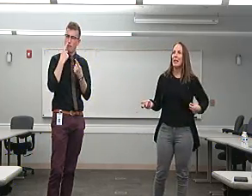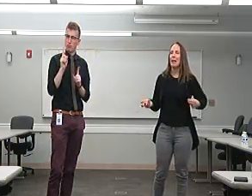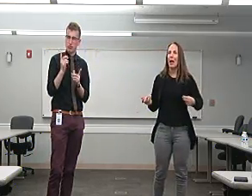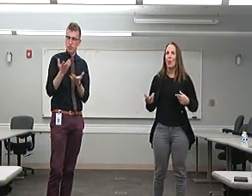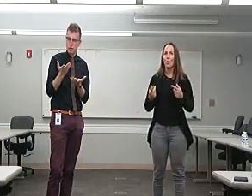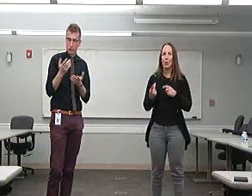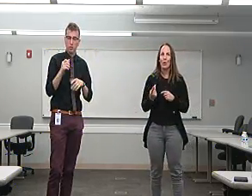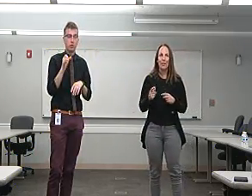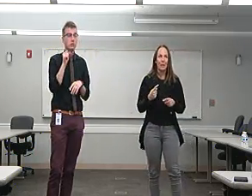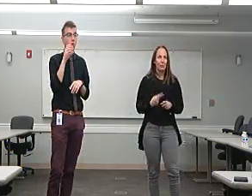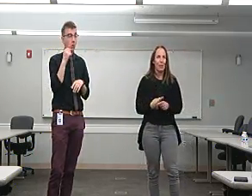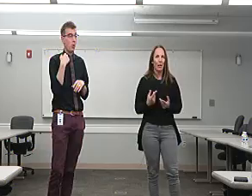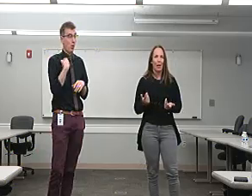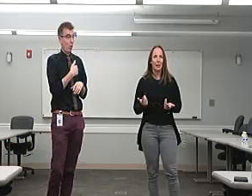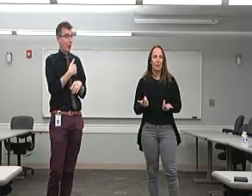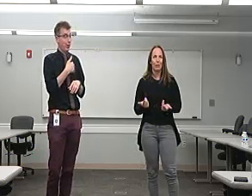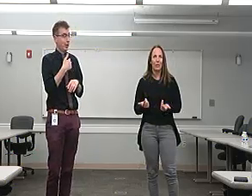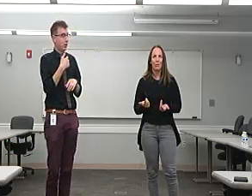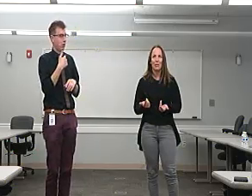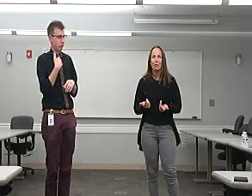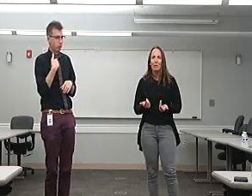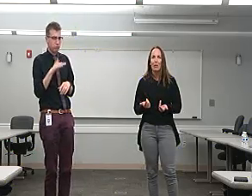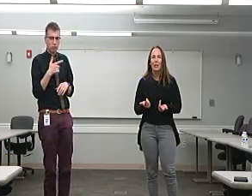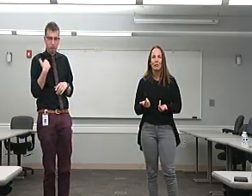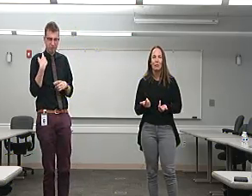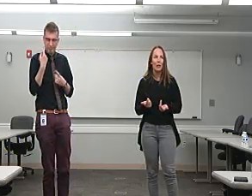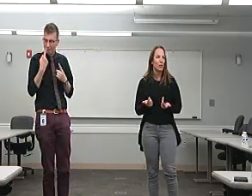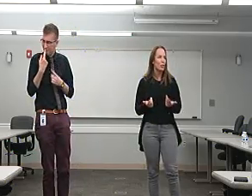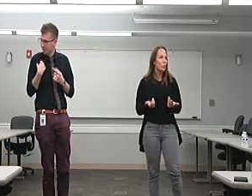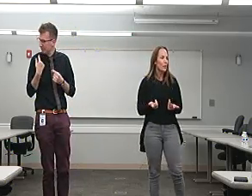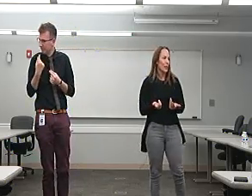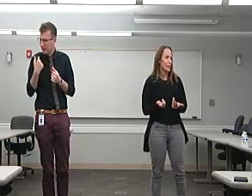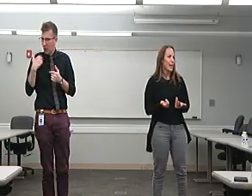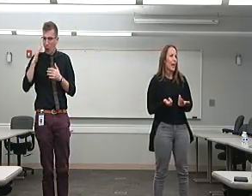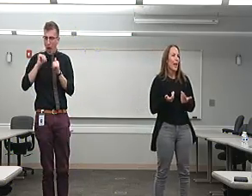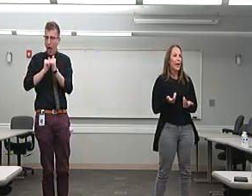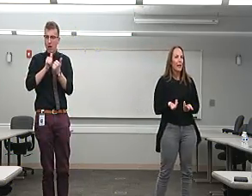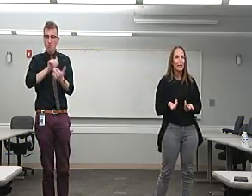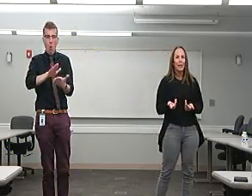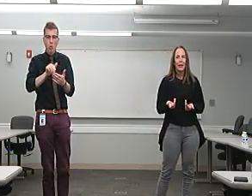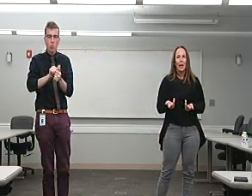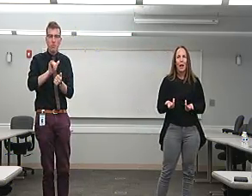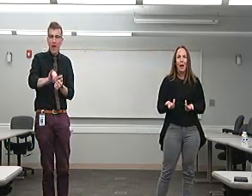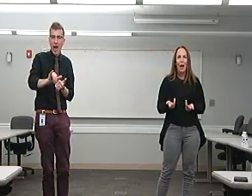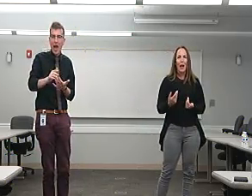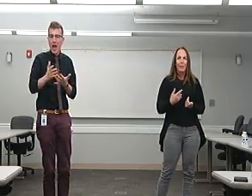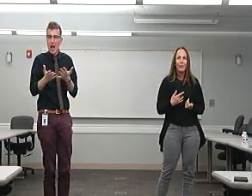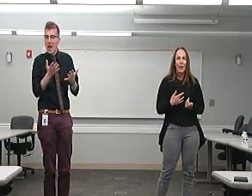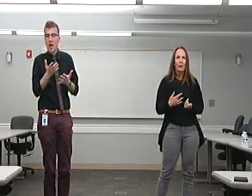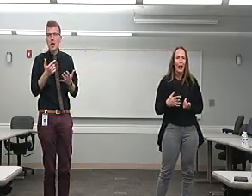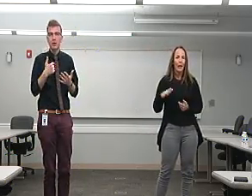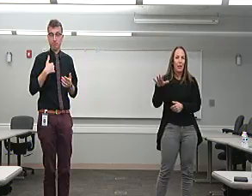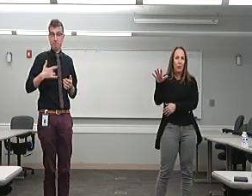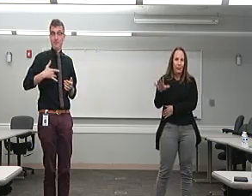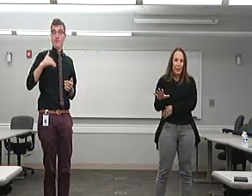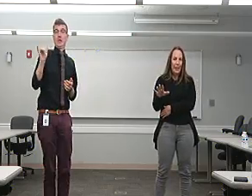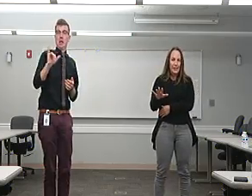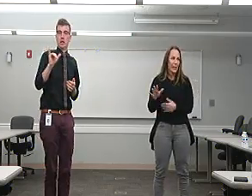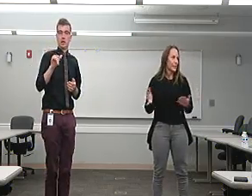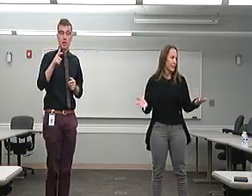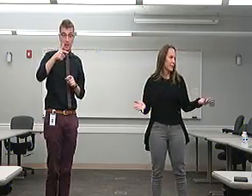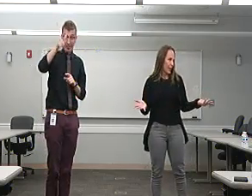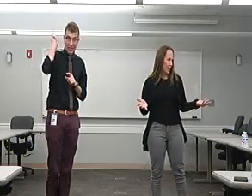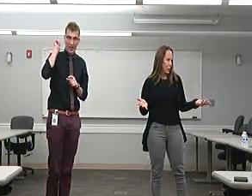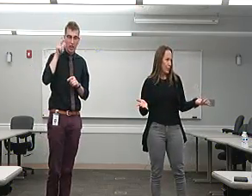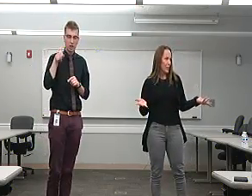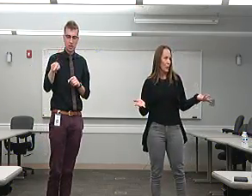sat there and I said, what do we do? I don't know how to do this. And I felt like Leah is at a disadvantage, being the